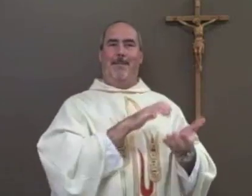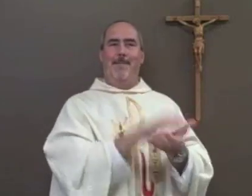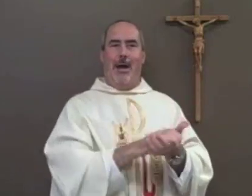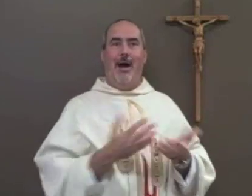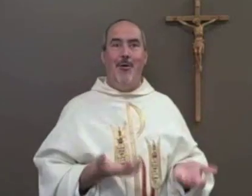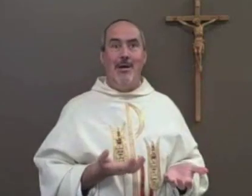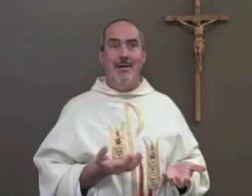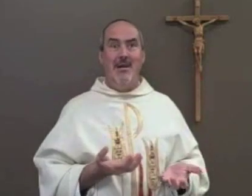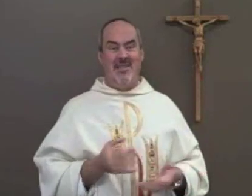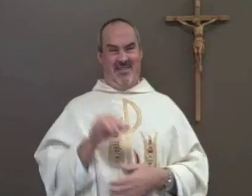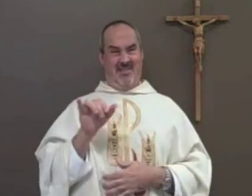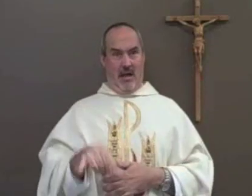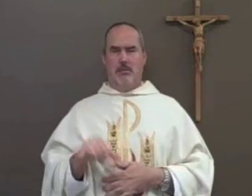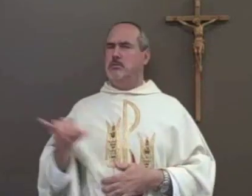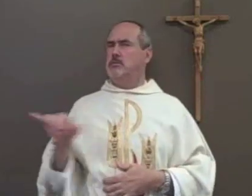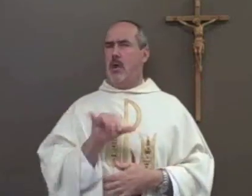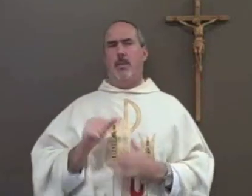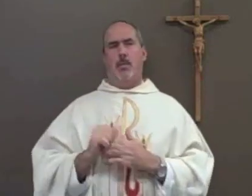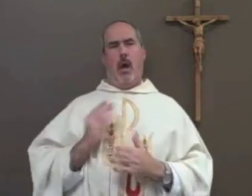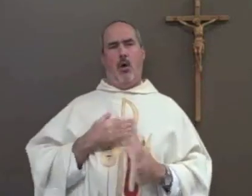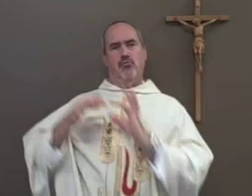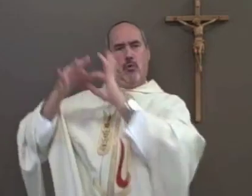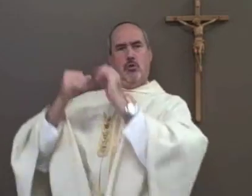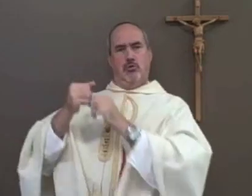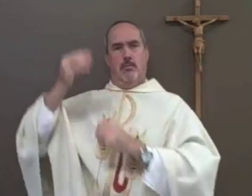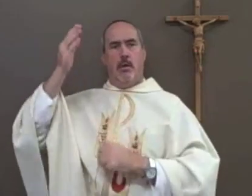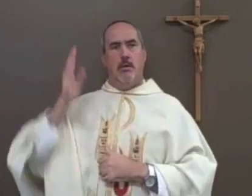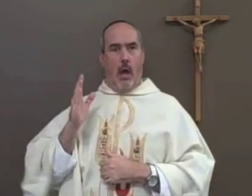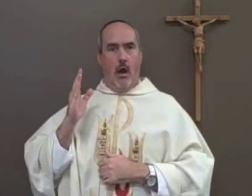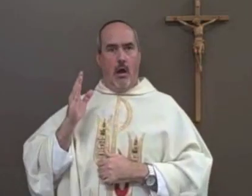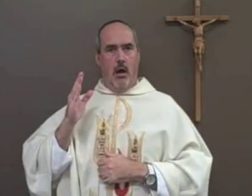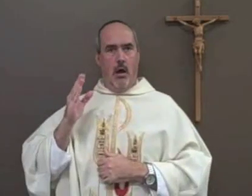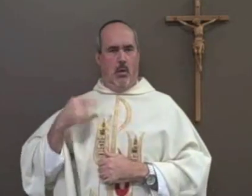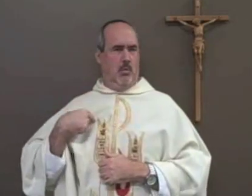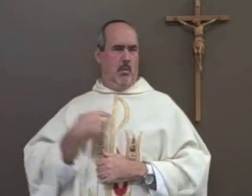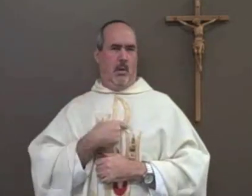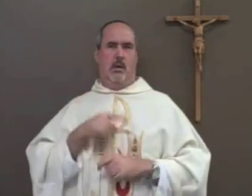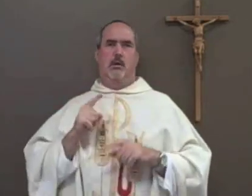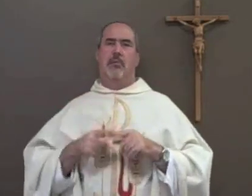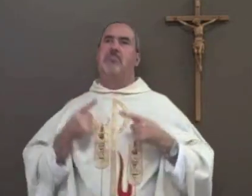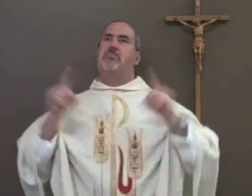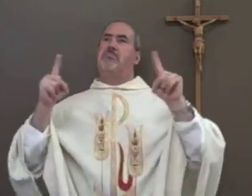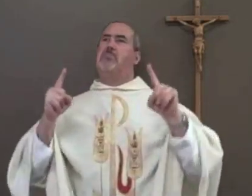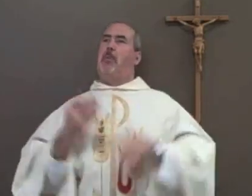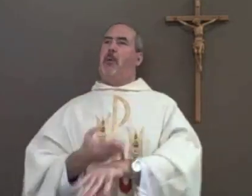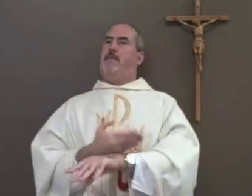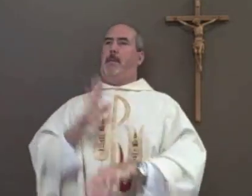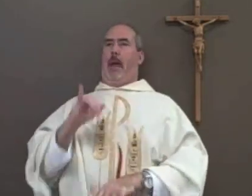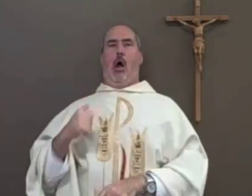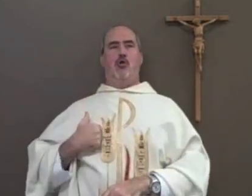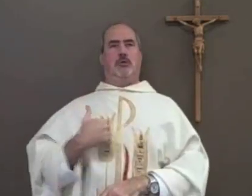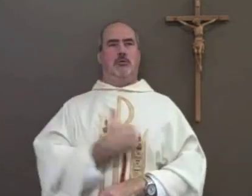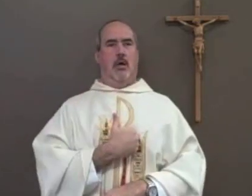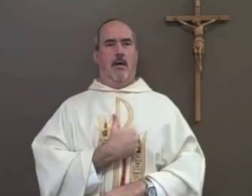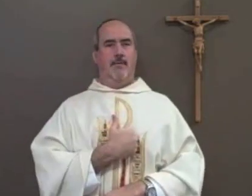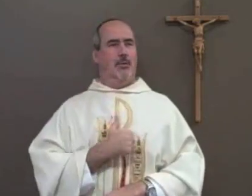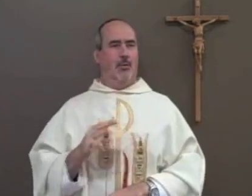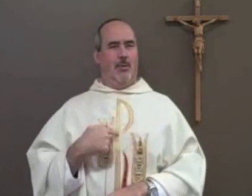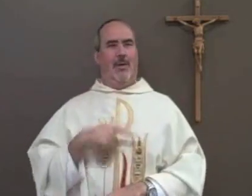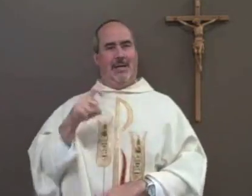more successful and profitable marriage. And that's just like our relationship with God. We can't improve by